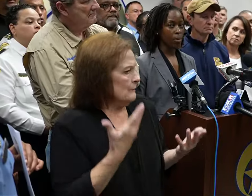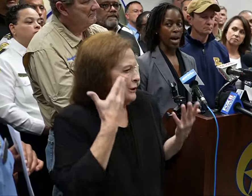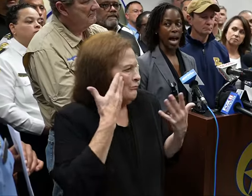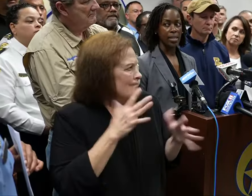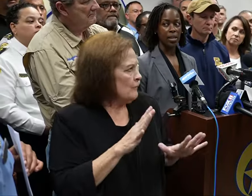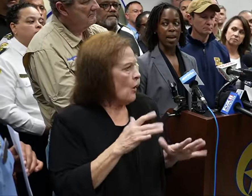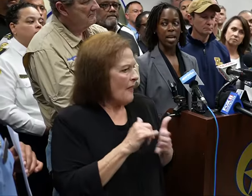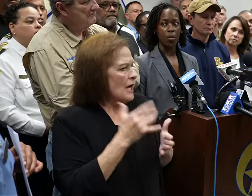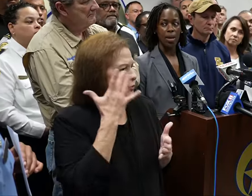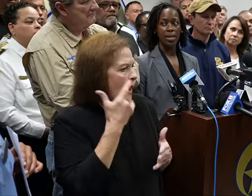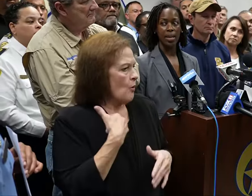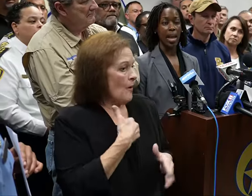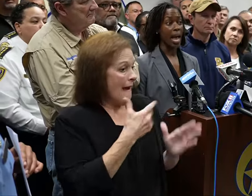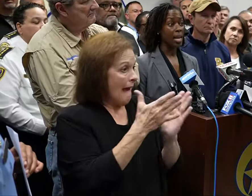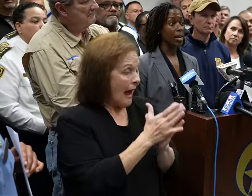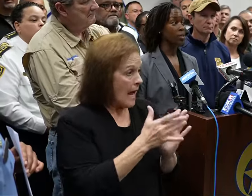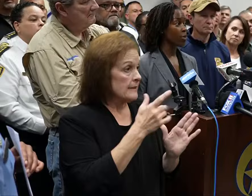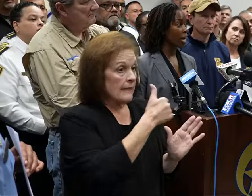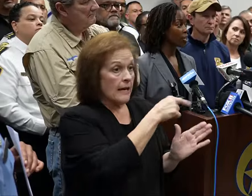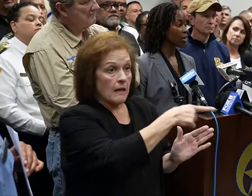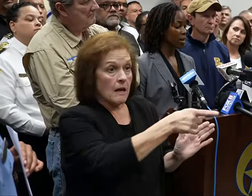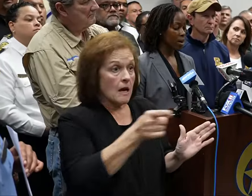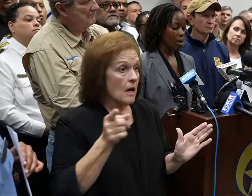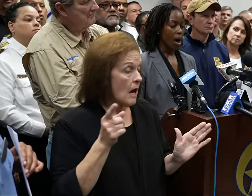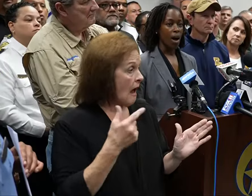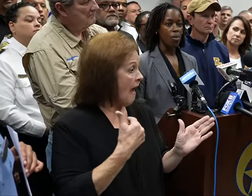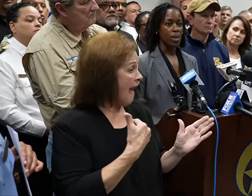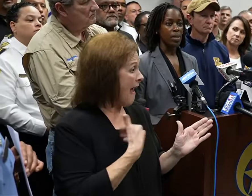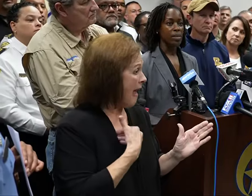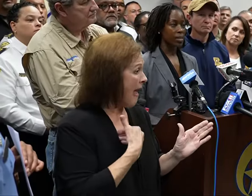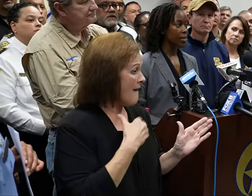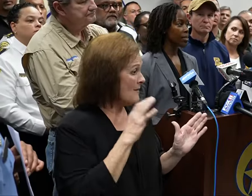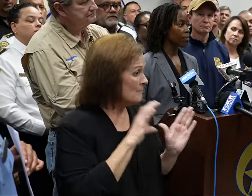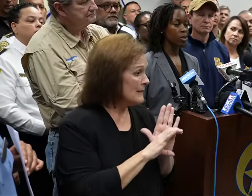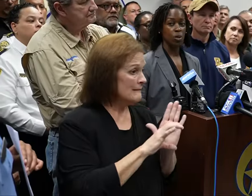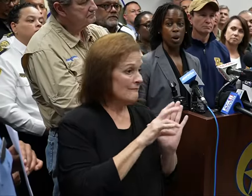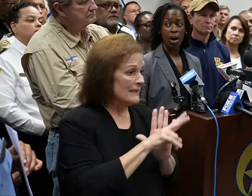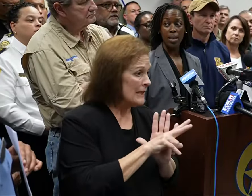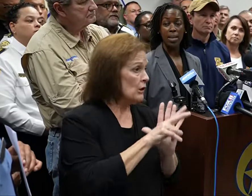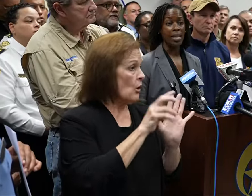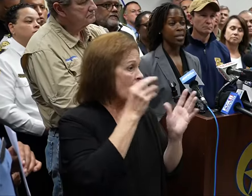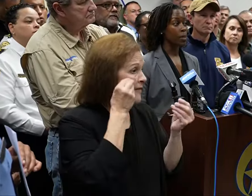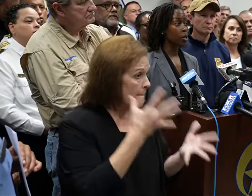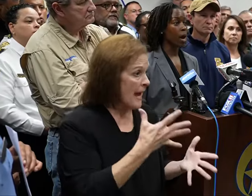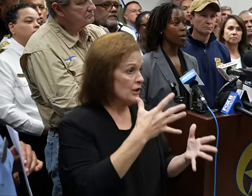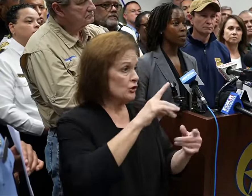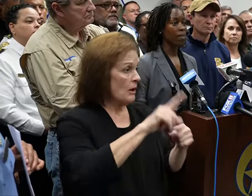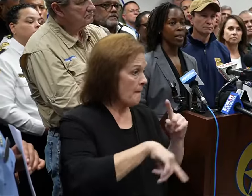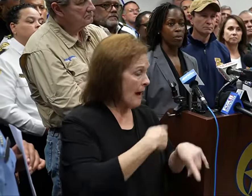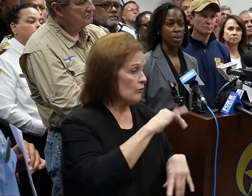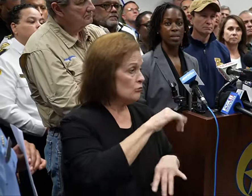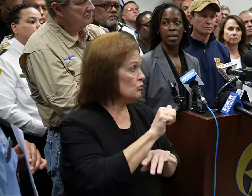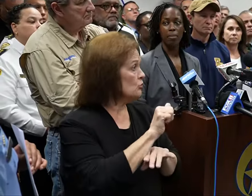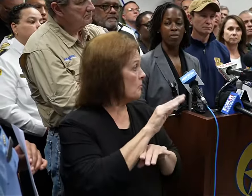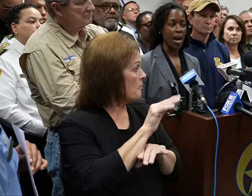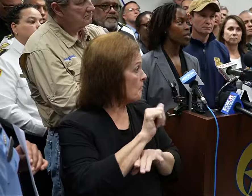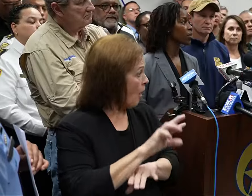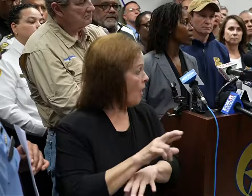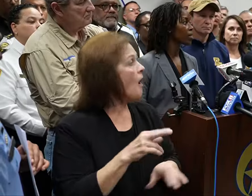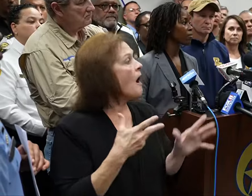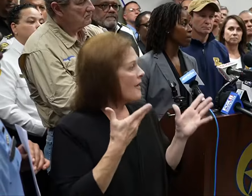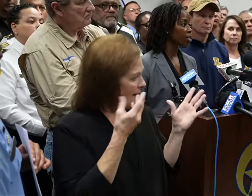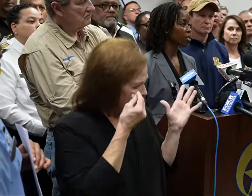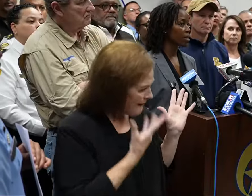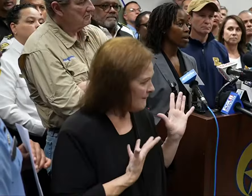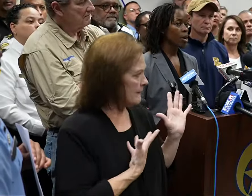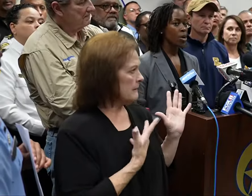So that's why we're asking if anyone has had any interaction with the deceased subject Jabbar in the last 72 hours, provide us with